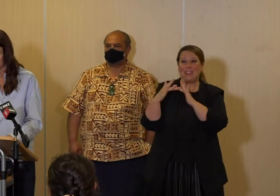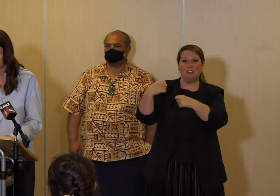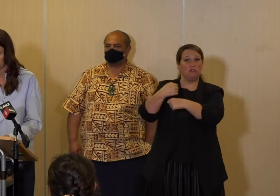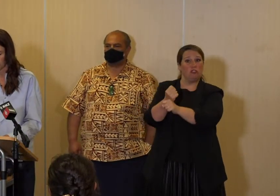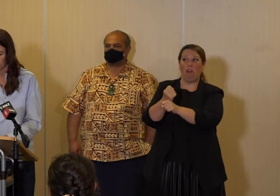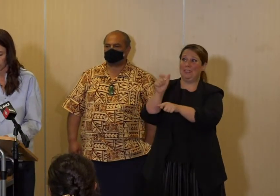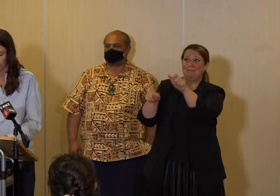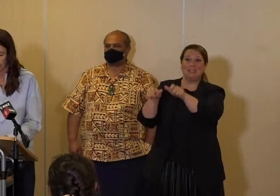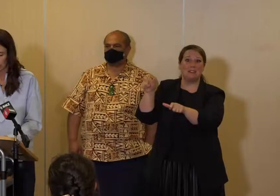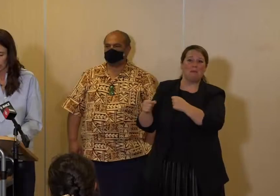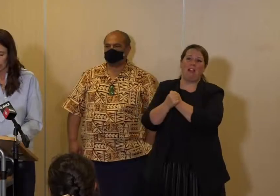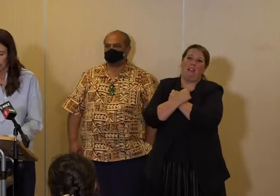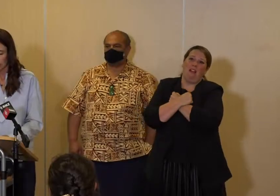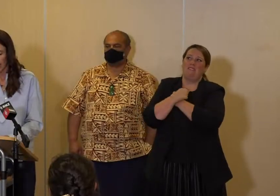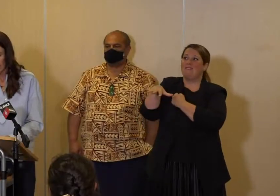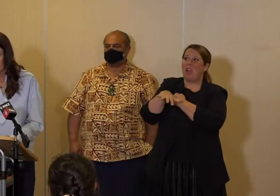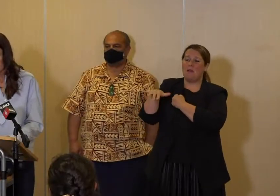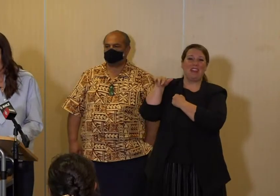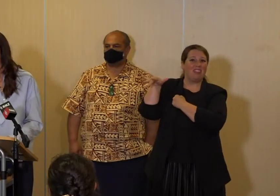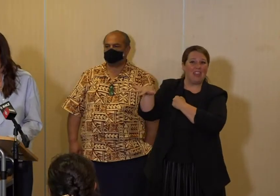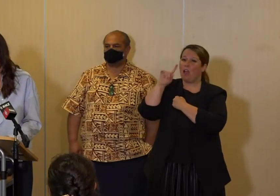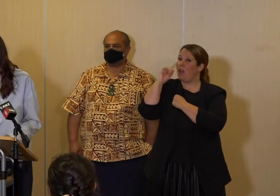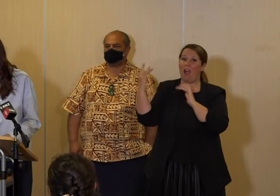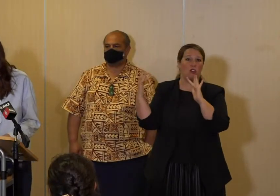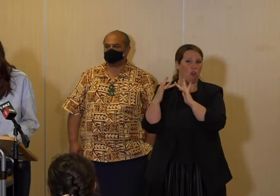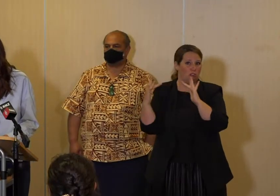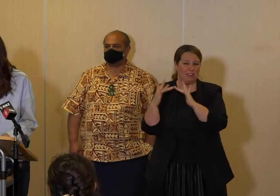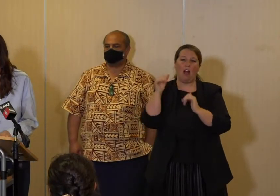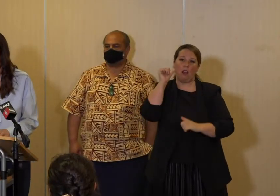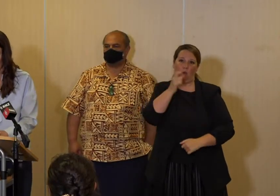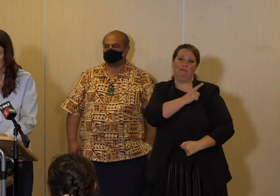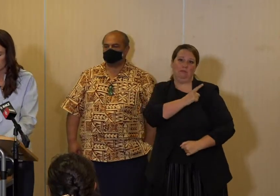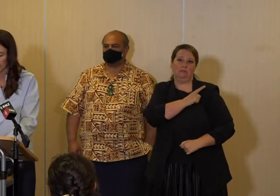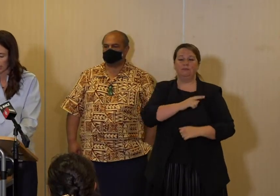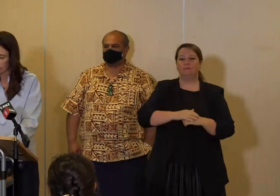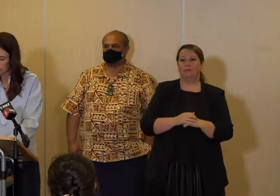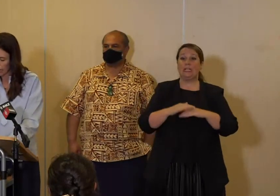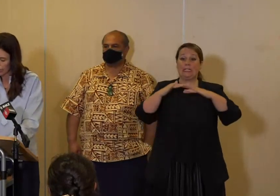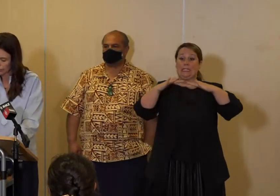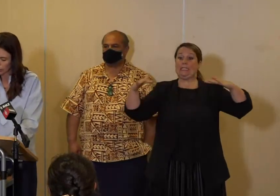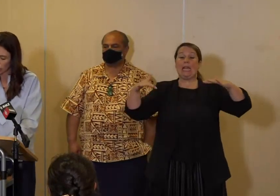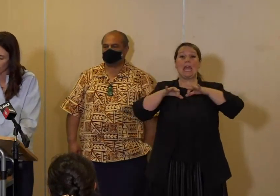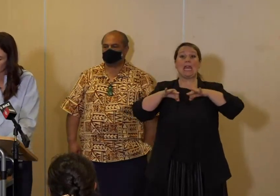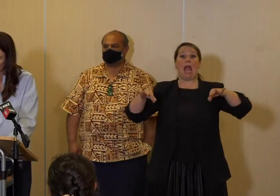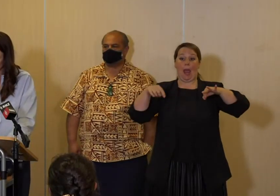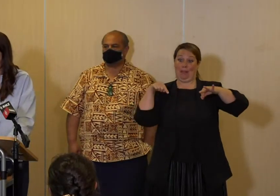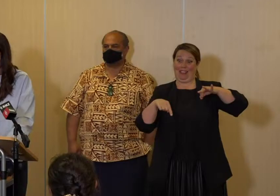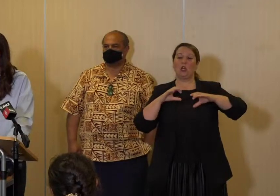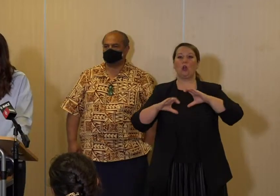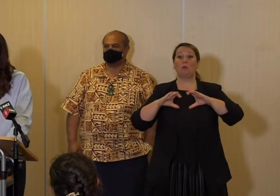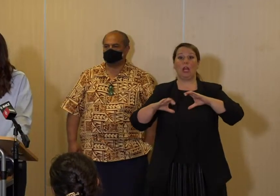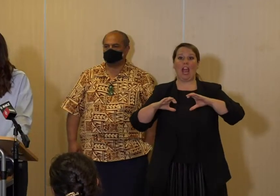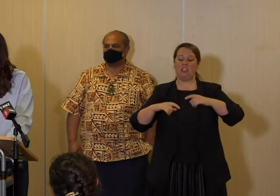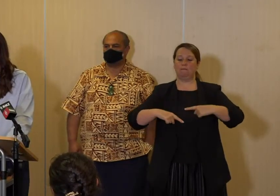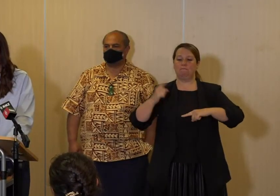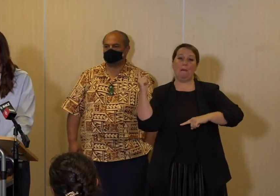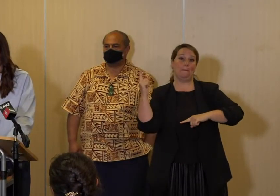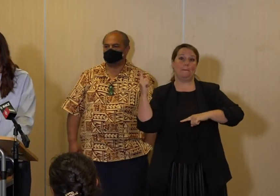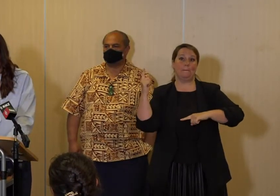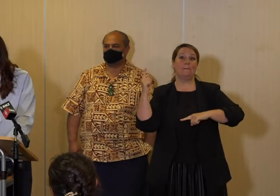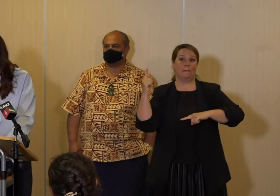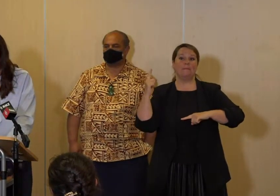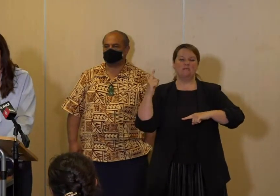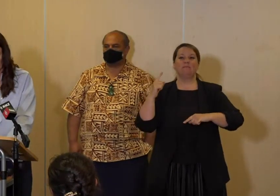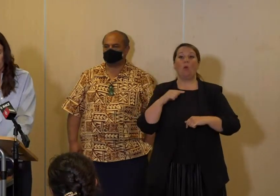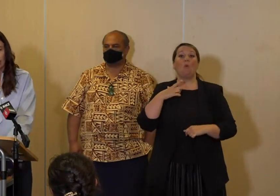home. The main undersea communications cable has been impacted, likely due to the loss